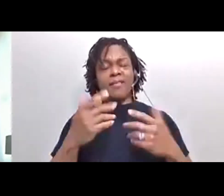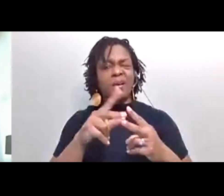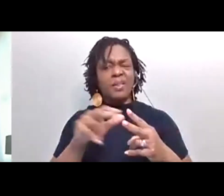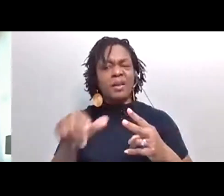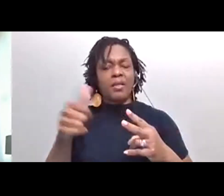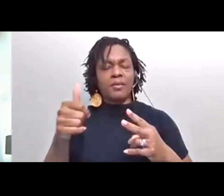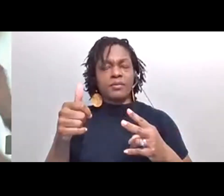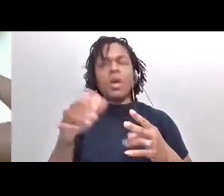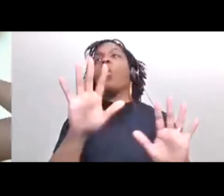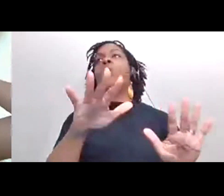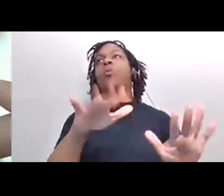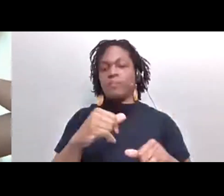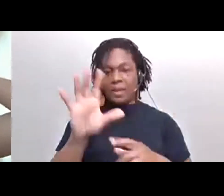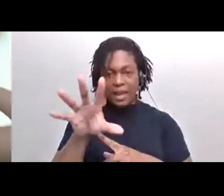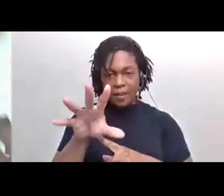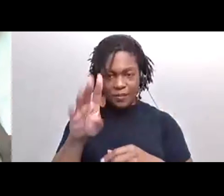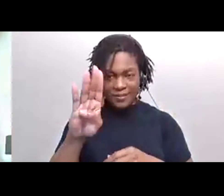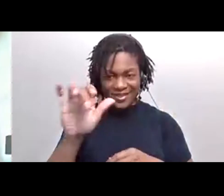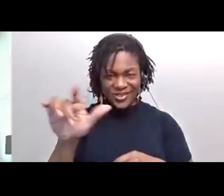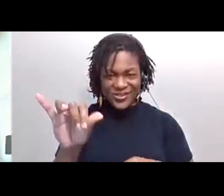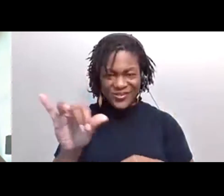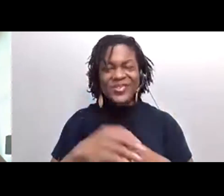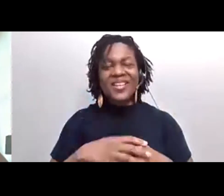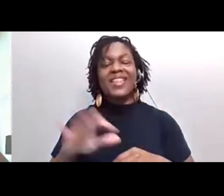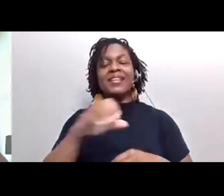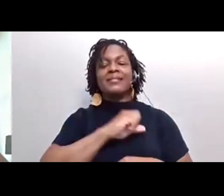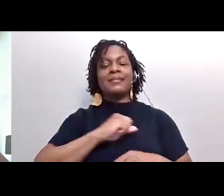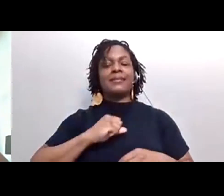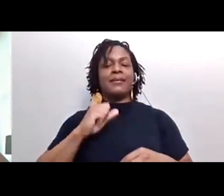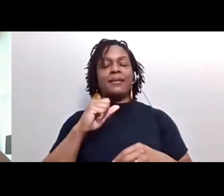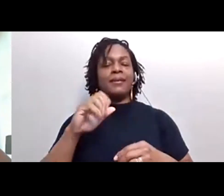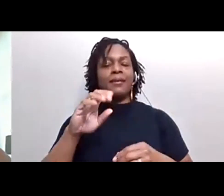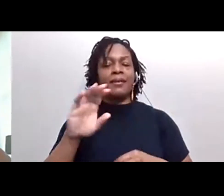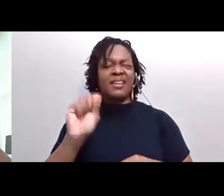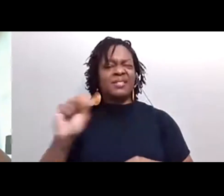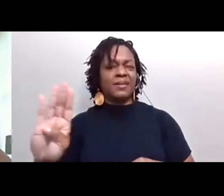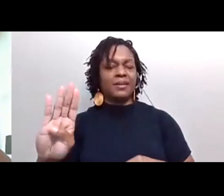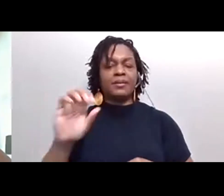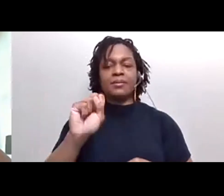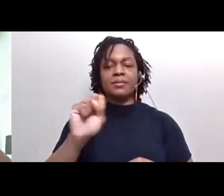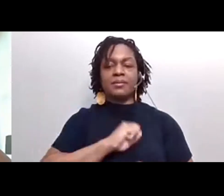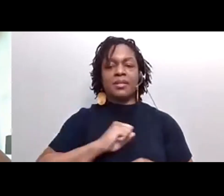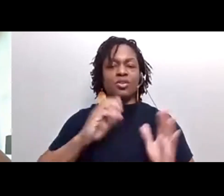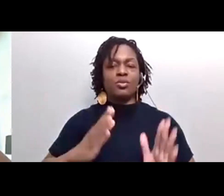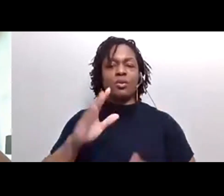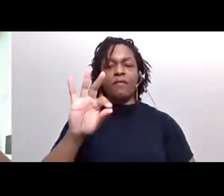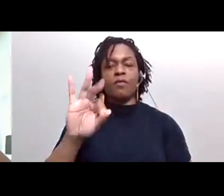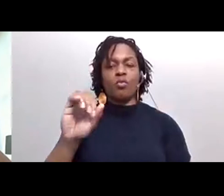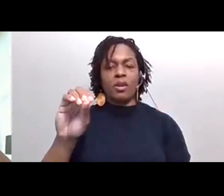main, oh, I'm sorry, the camera bill. The Senate bill, Senator Foyle's bill, SB